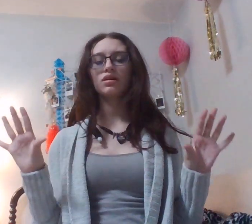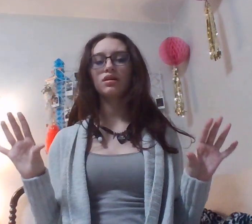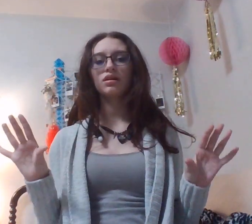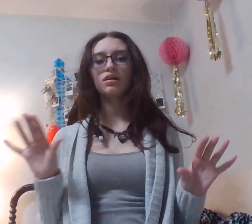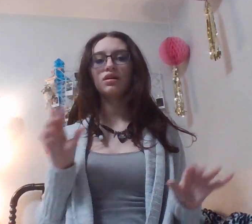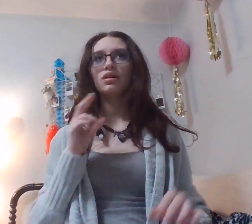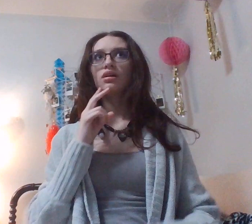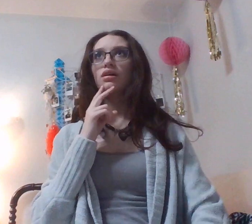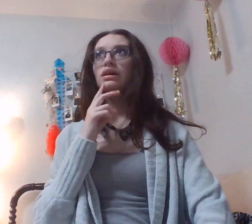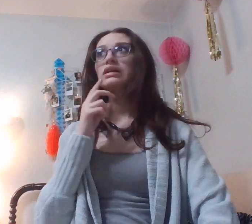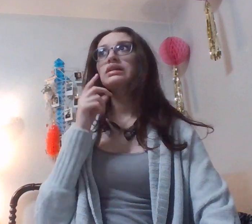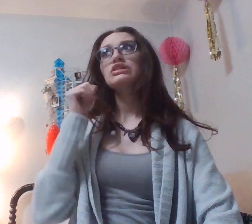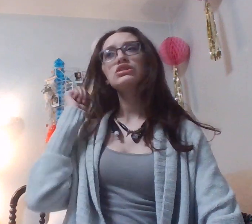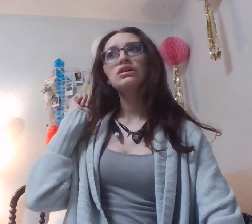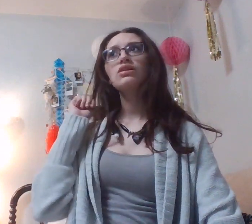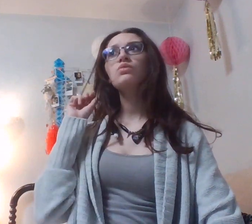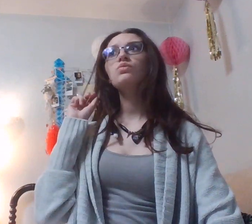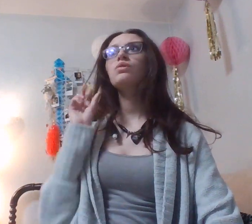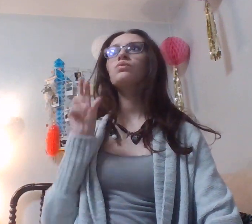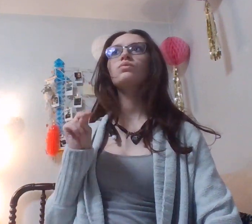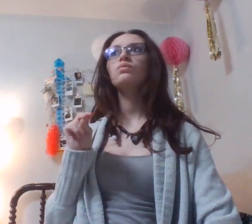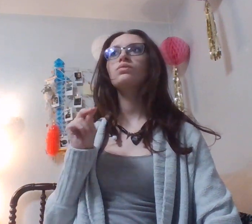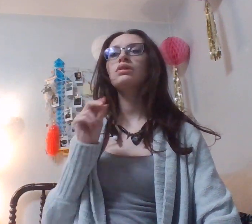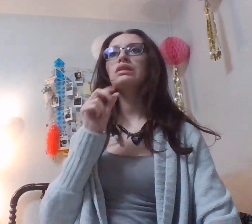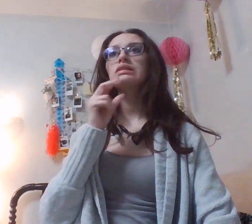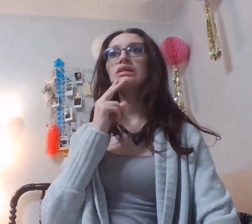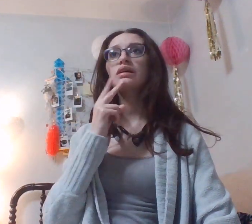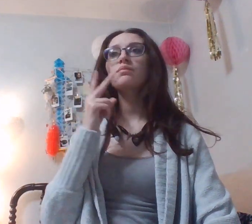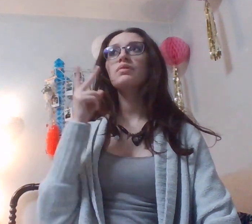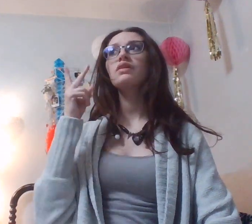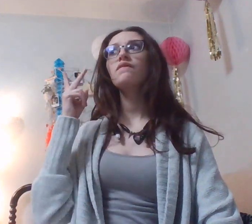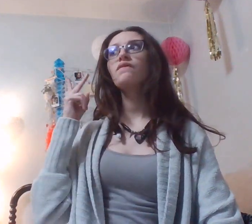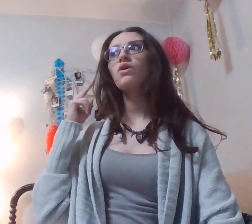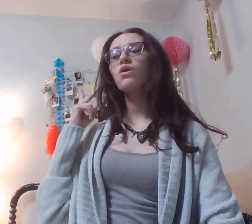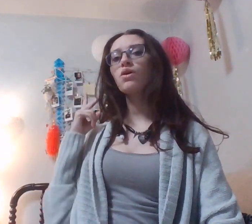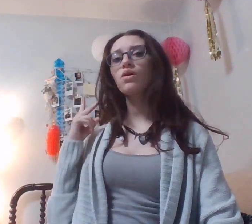yesterday? No, wait, the day before.